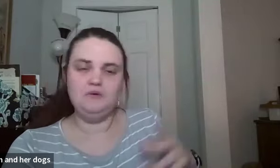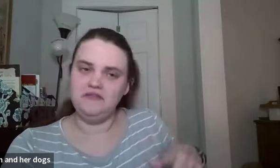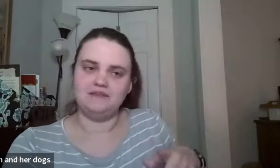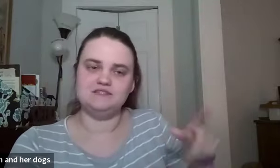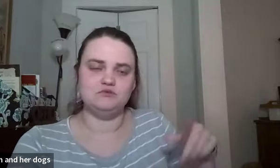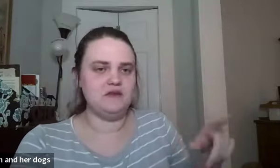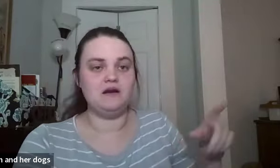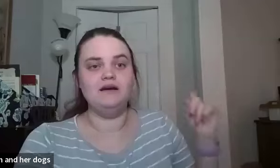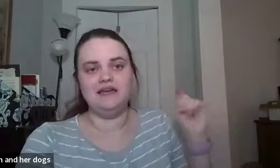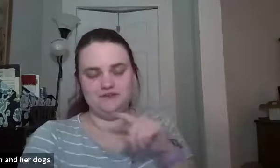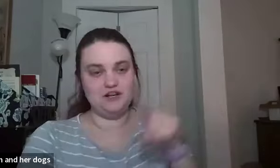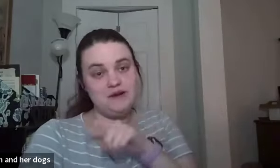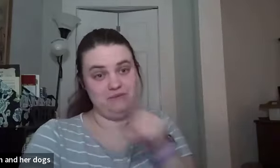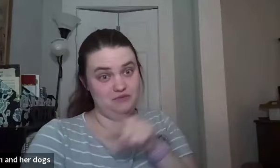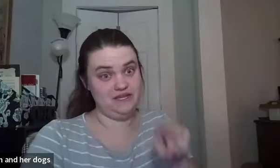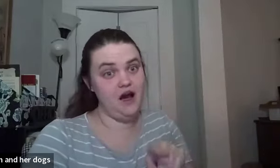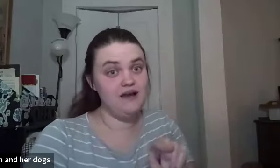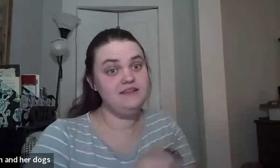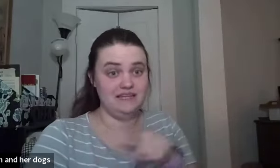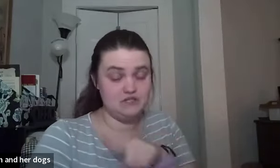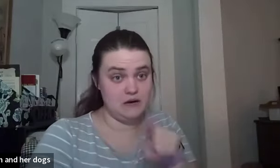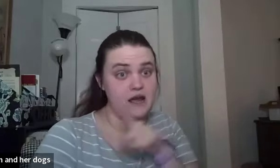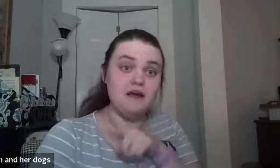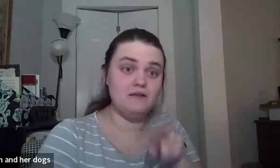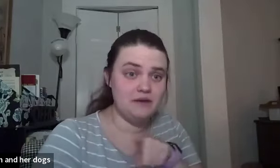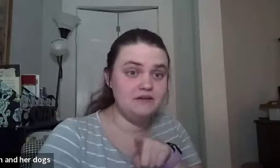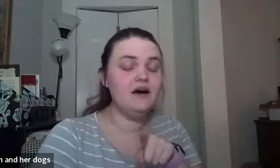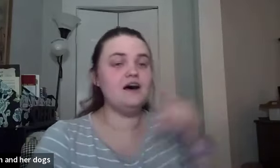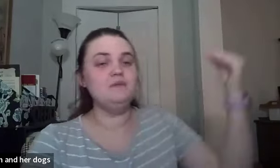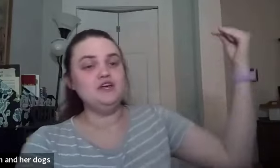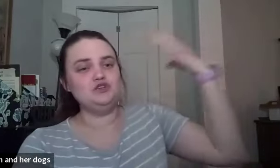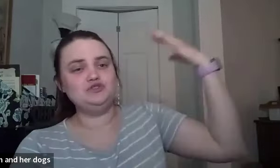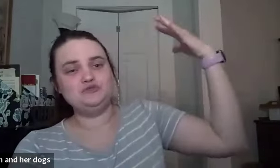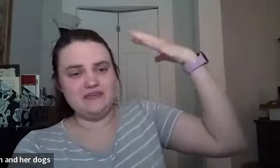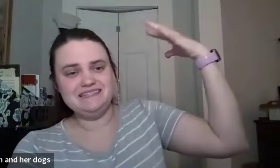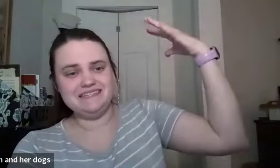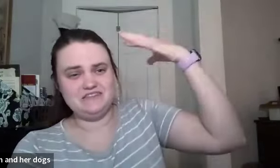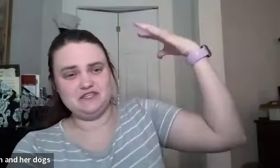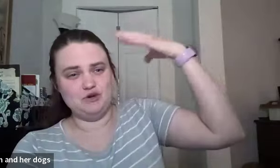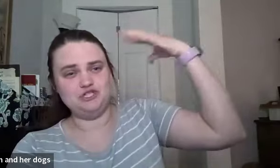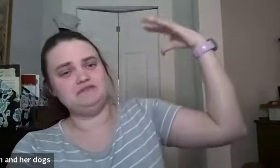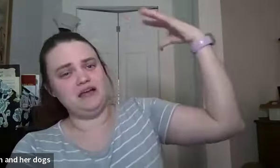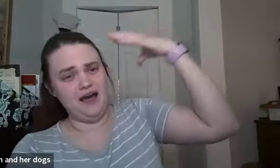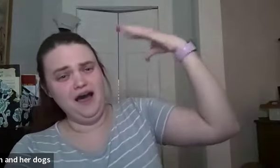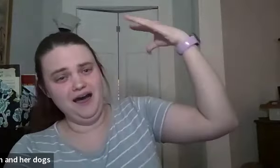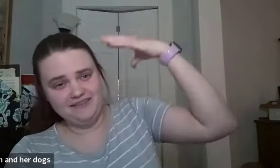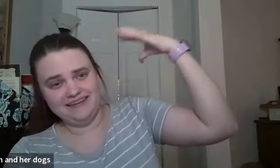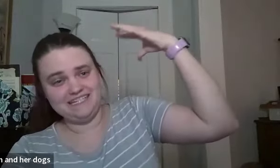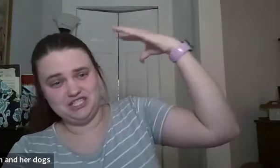With that, since we're there, if you're talking about it being really hot, like it is right now in Alabama, you do this. It's like this motion of like, like it is